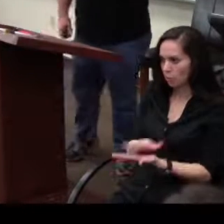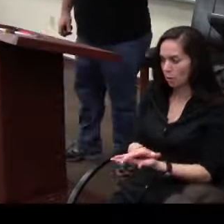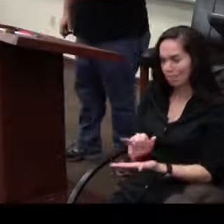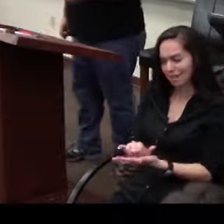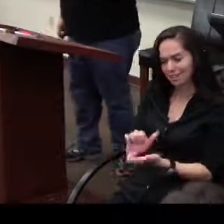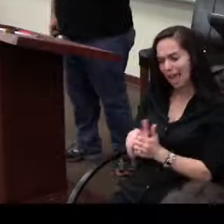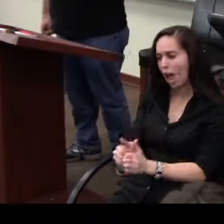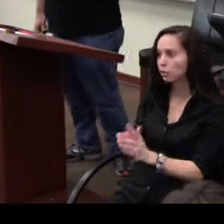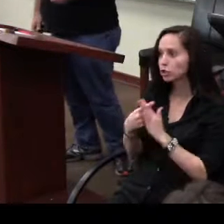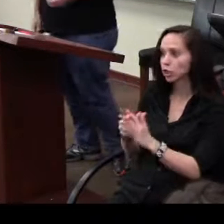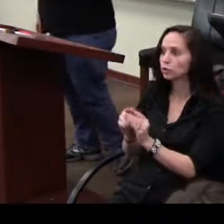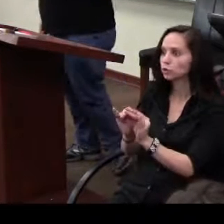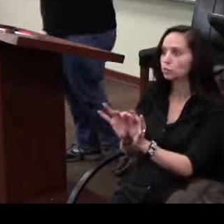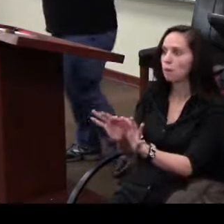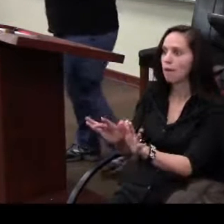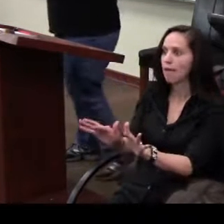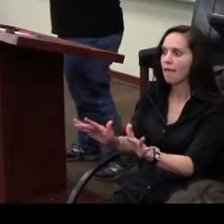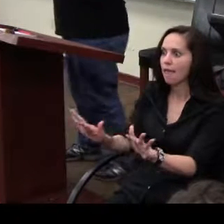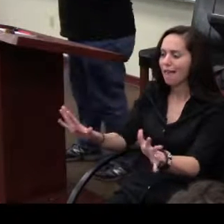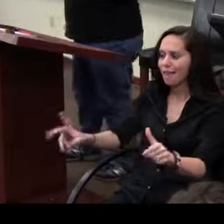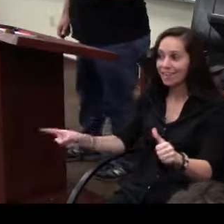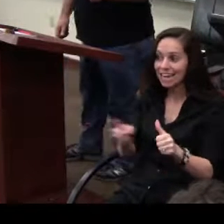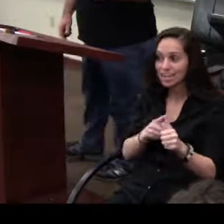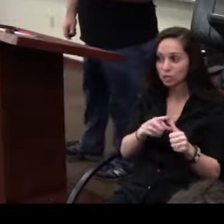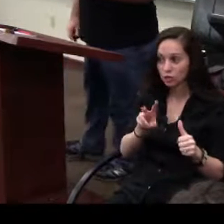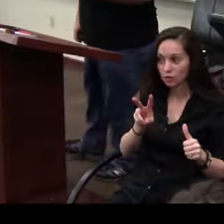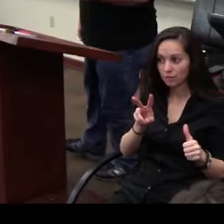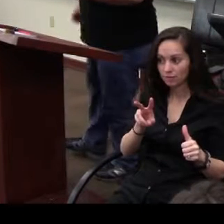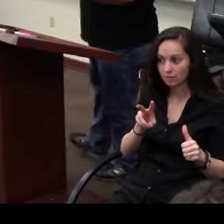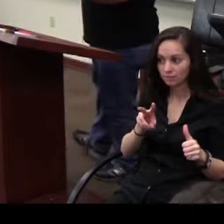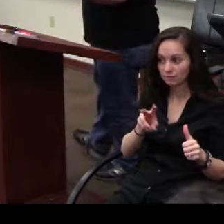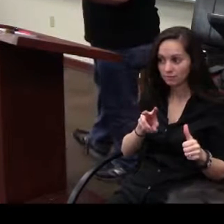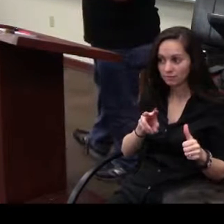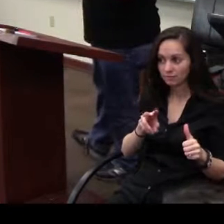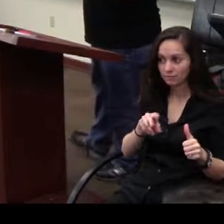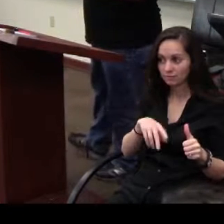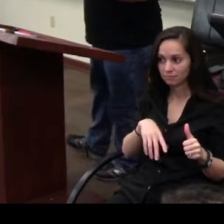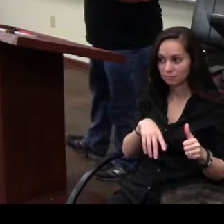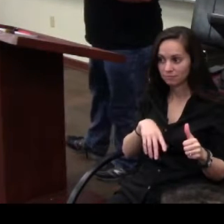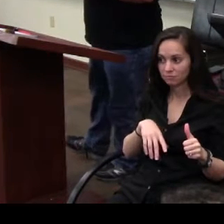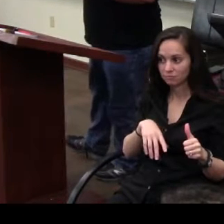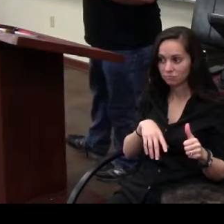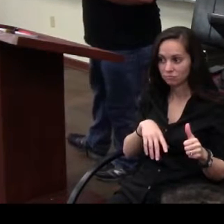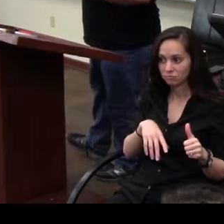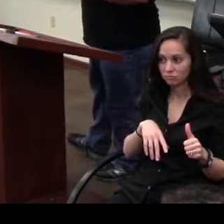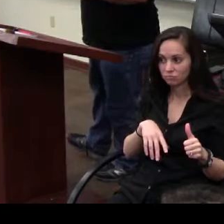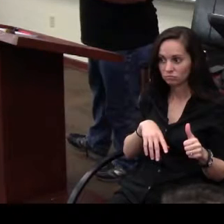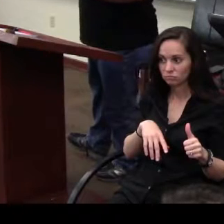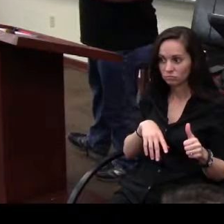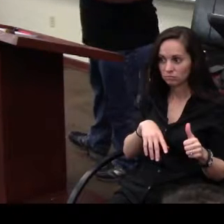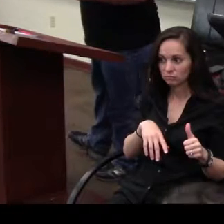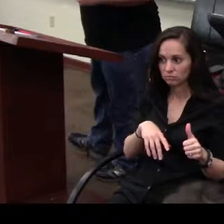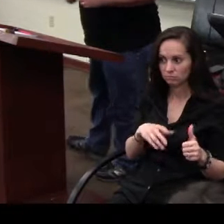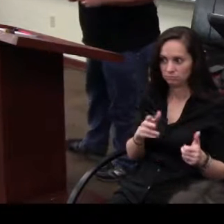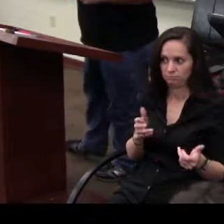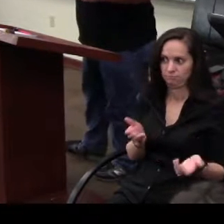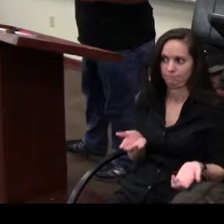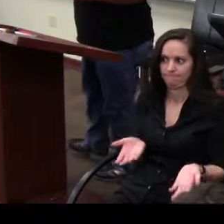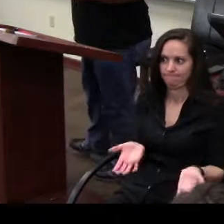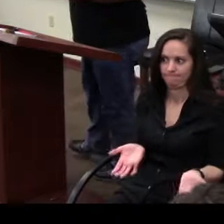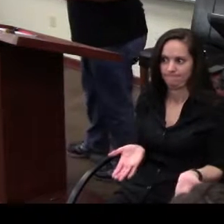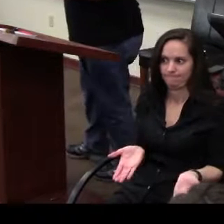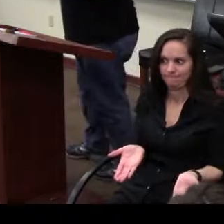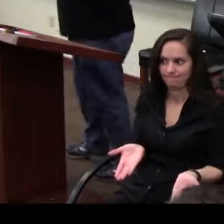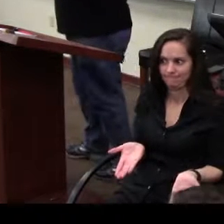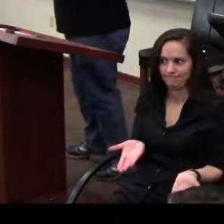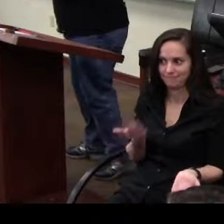That's how it's starting to spread also. So the initial vector is usually an email. But then think about it. Hey, it doesn't work here. Think about it from an instructor or